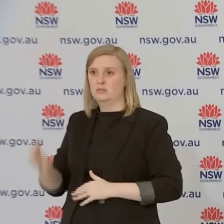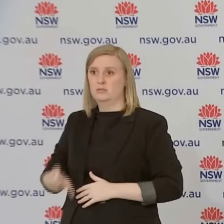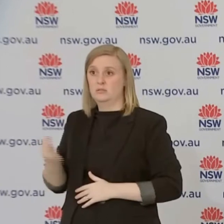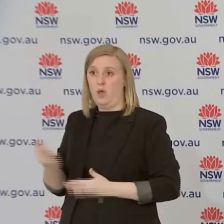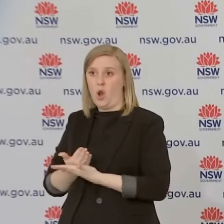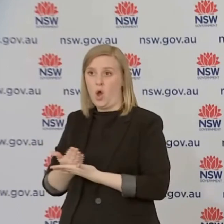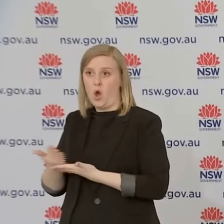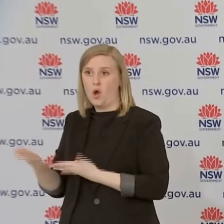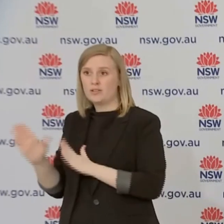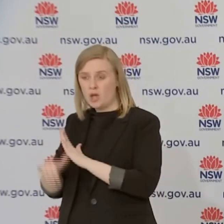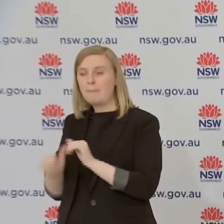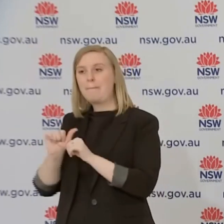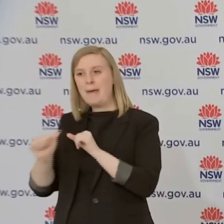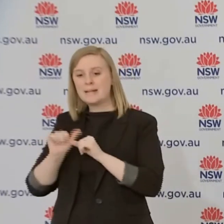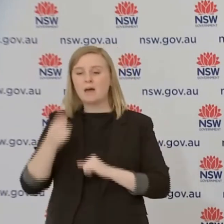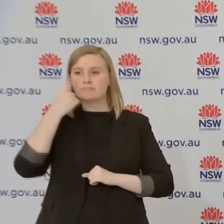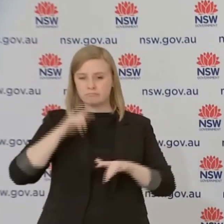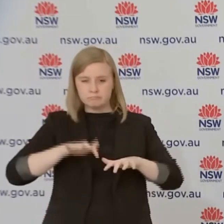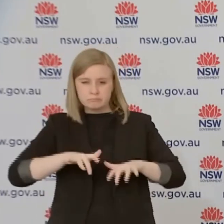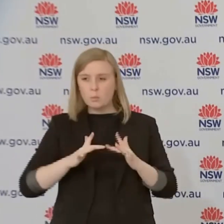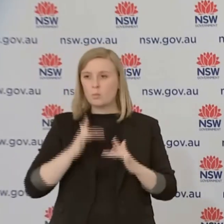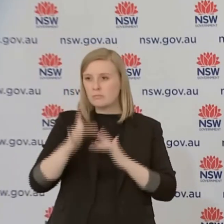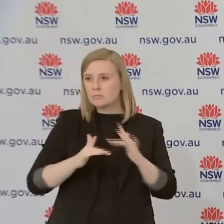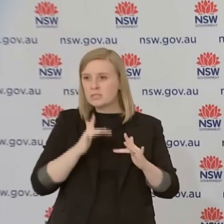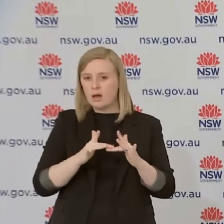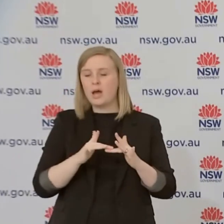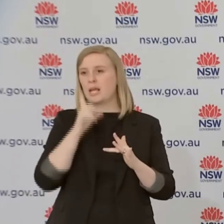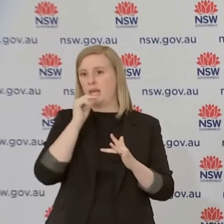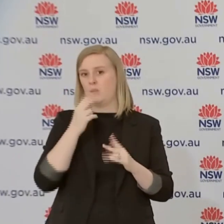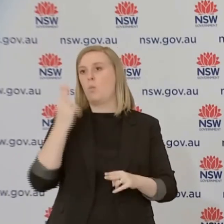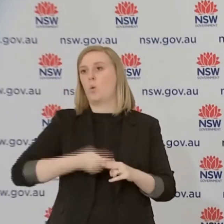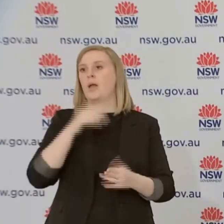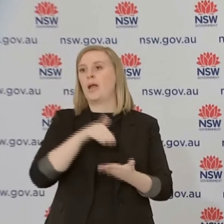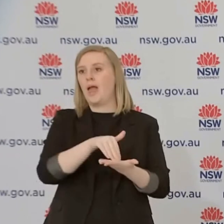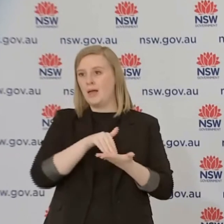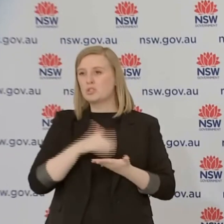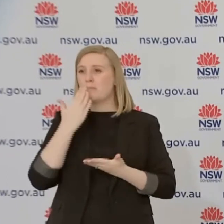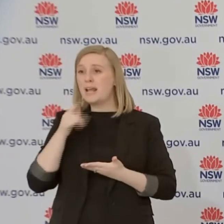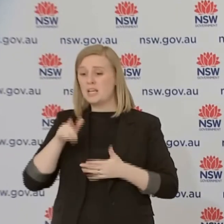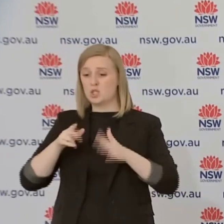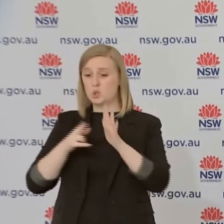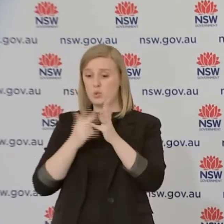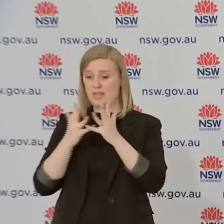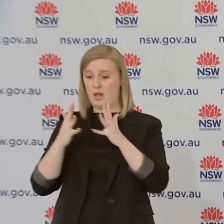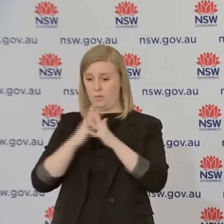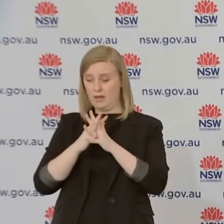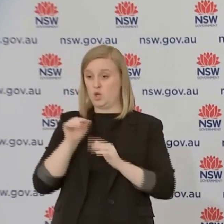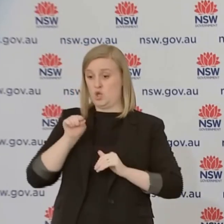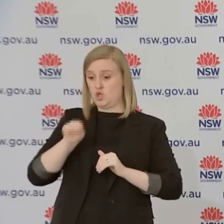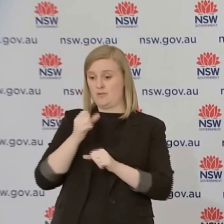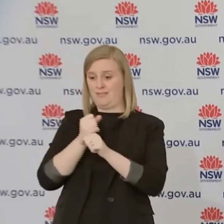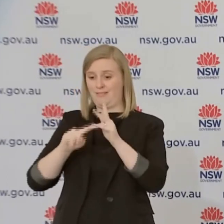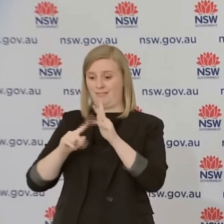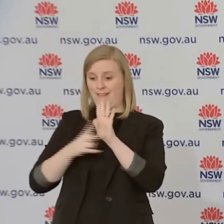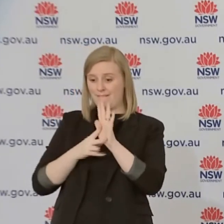and perhaps have their issue addressed online. So we are urging people to go to newsouthwales.gov.au in the first instance. And obviously, if you